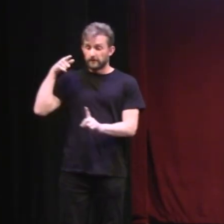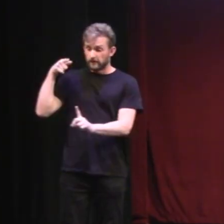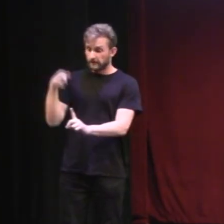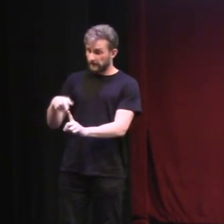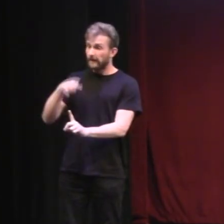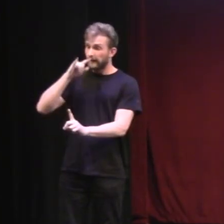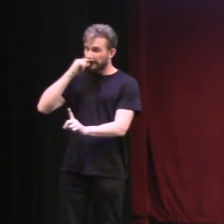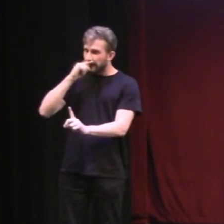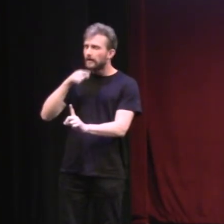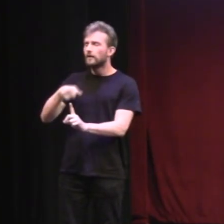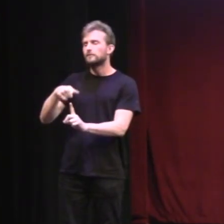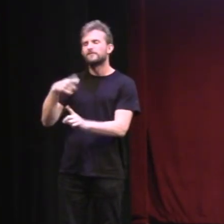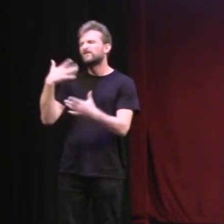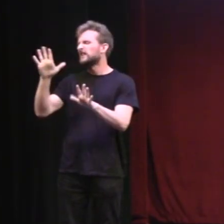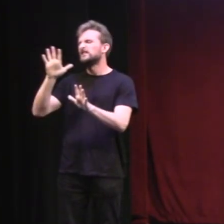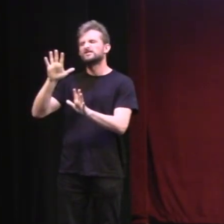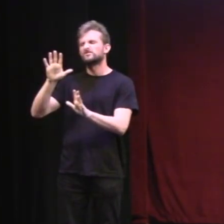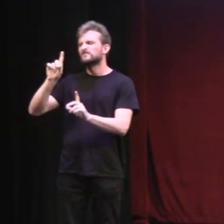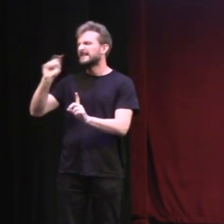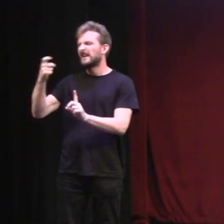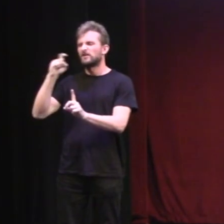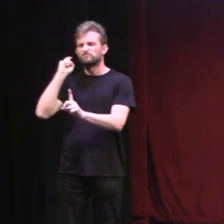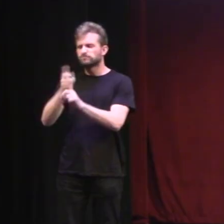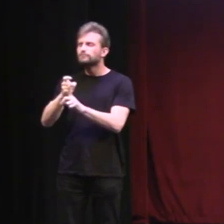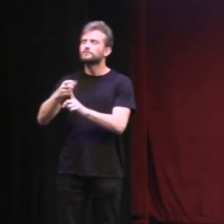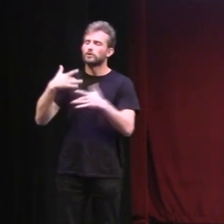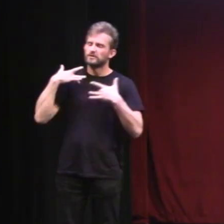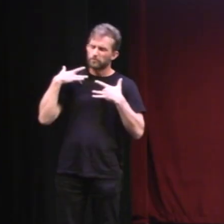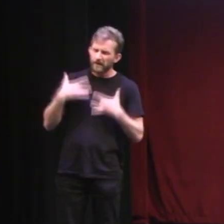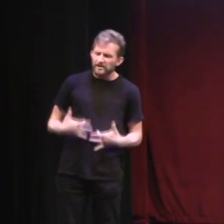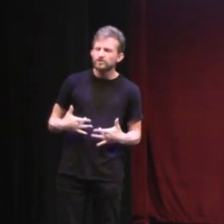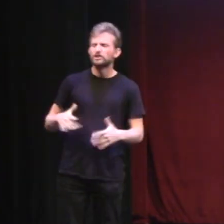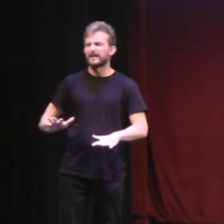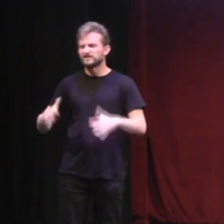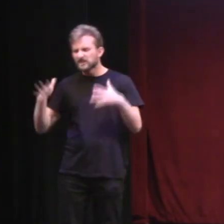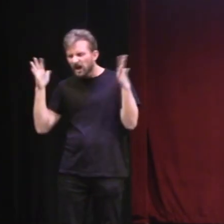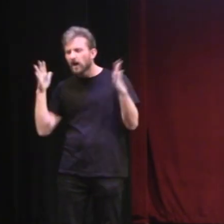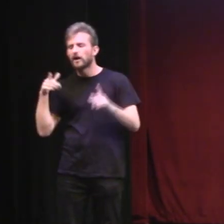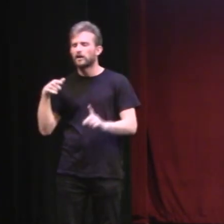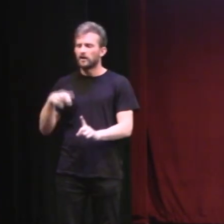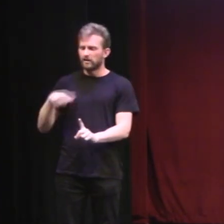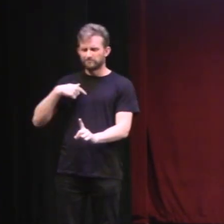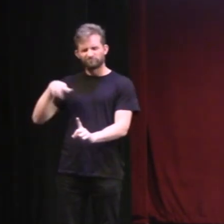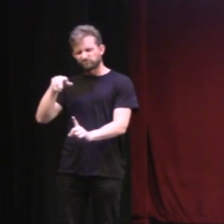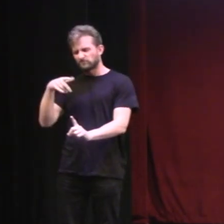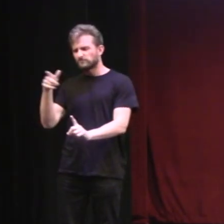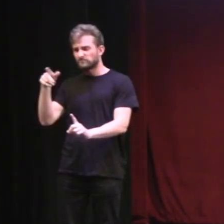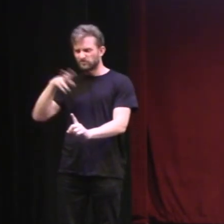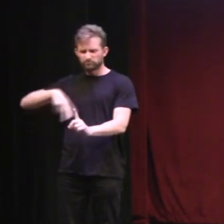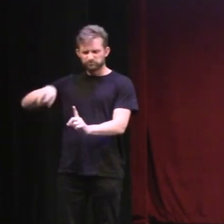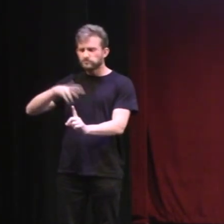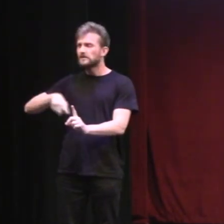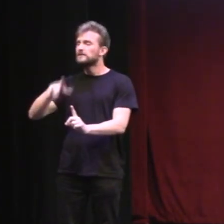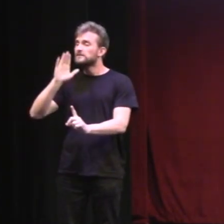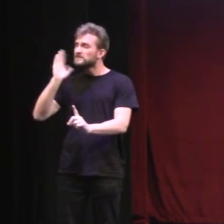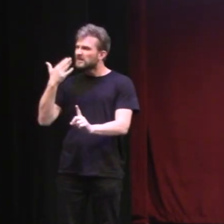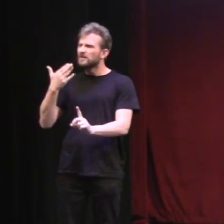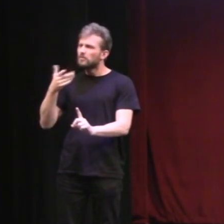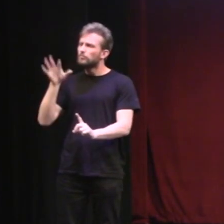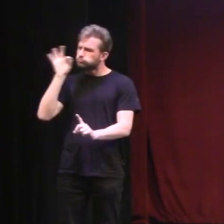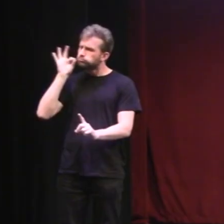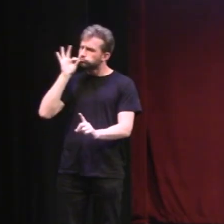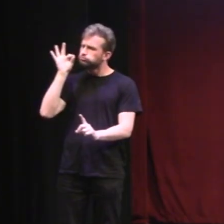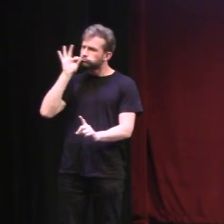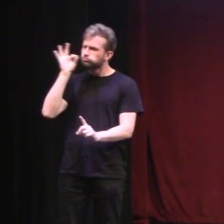her medications. She instead used marijuana to self-medicate. She engaged in a lot of risky